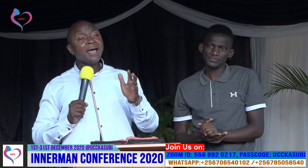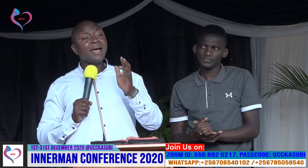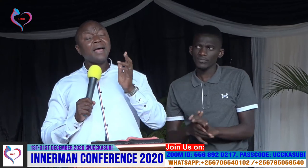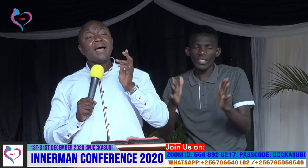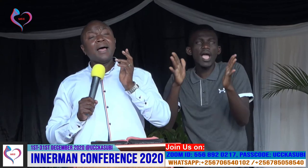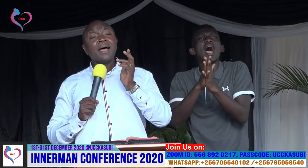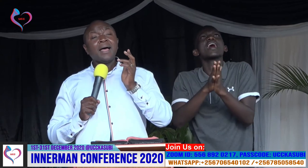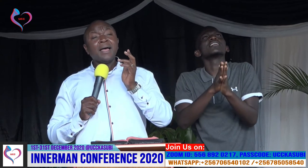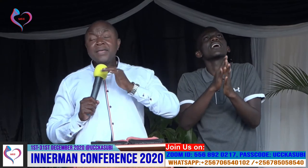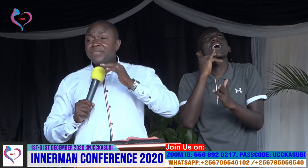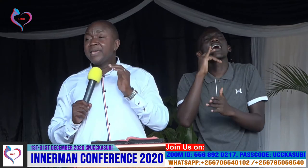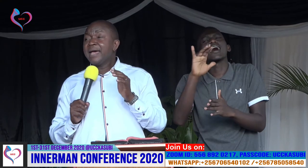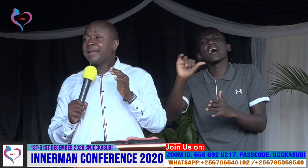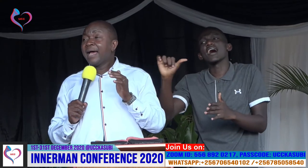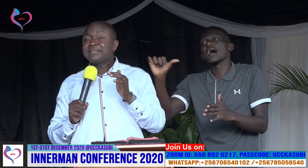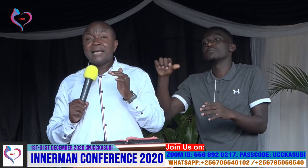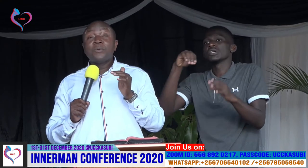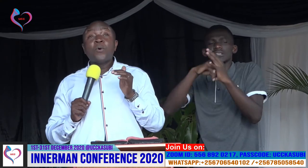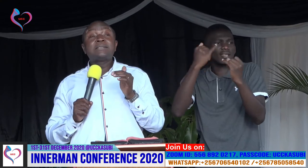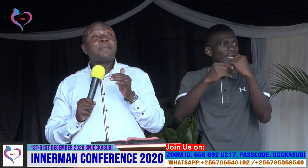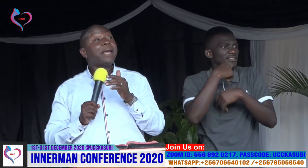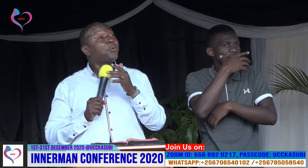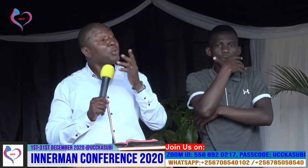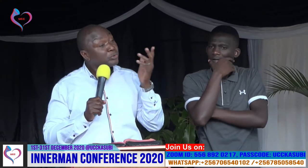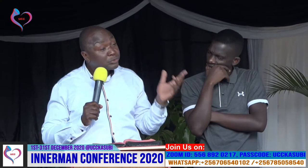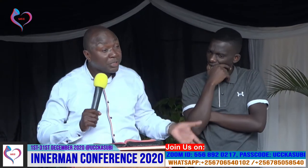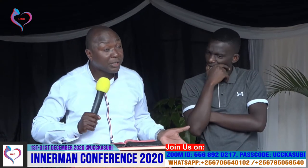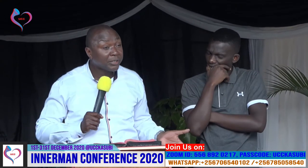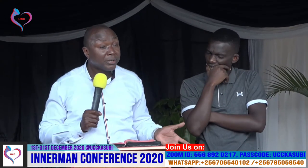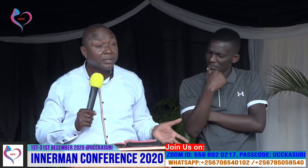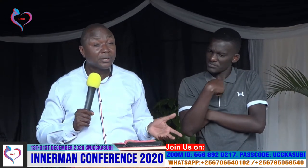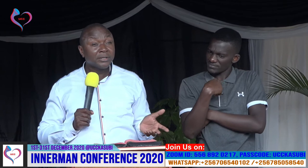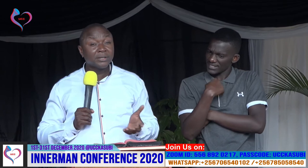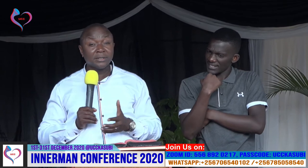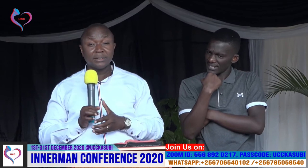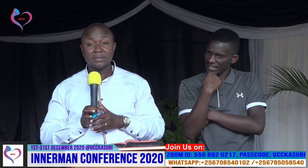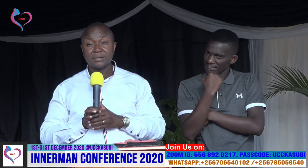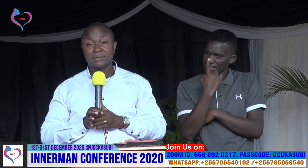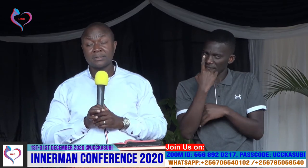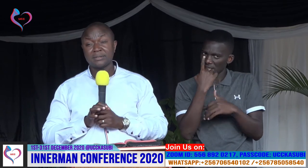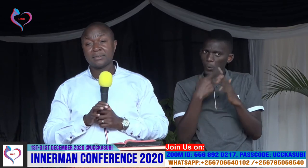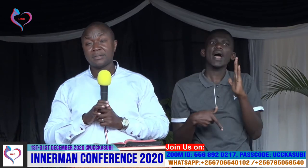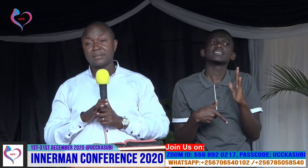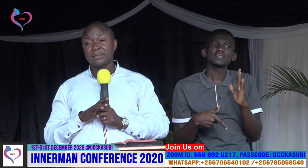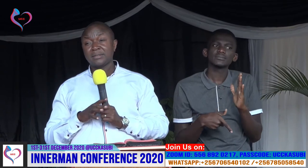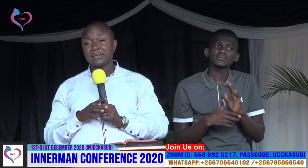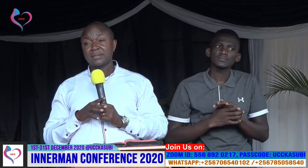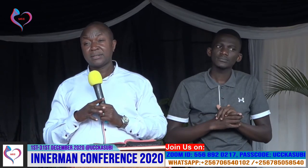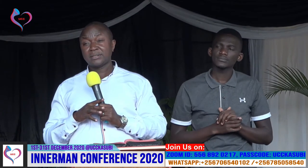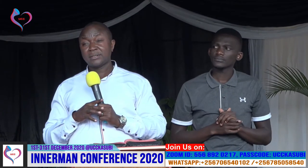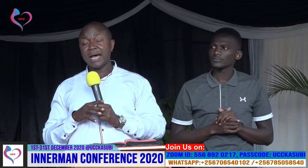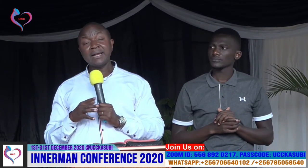And in the end, I said, "What am I going to say?" And